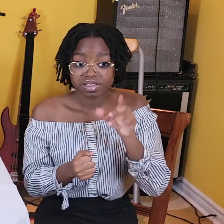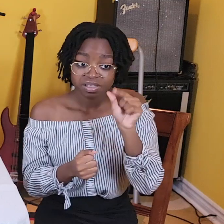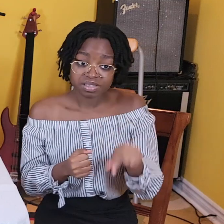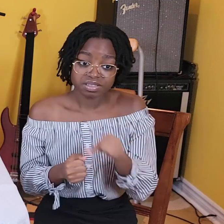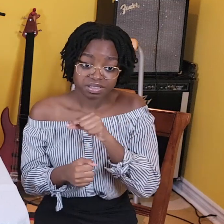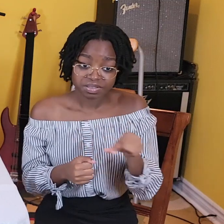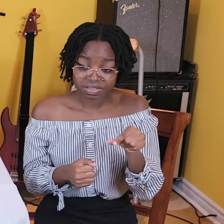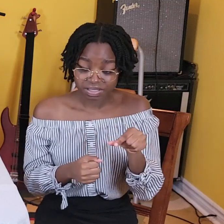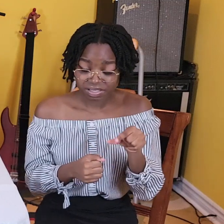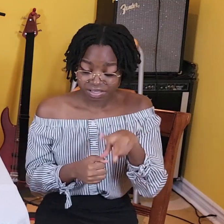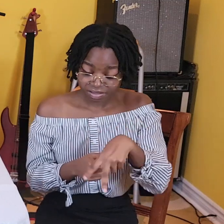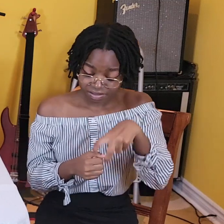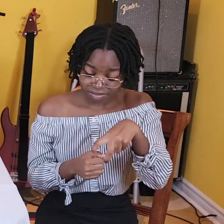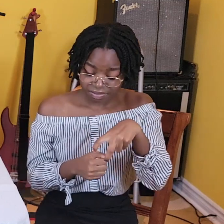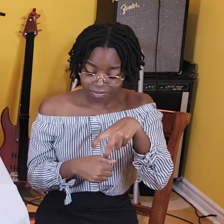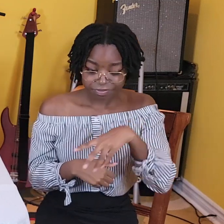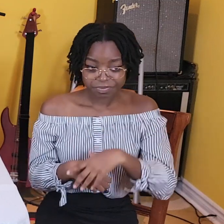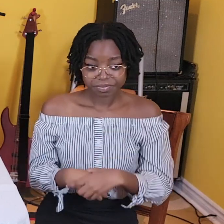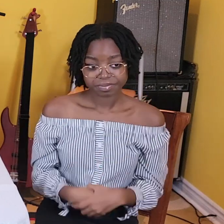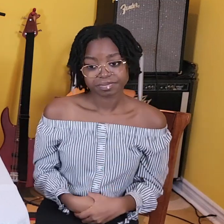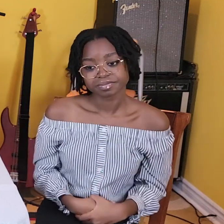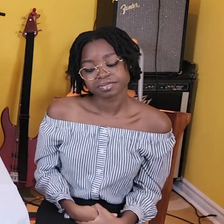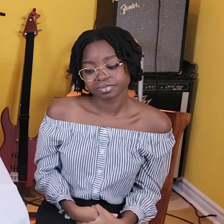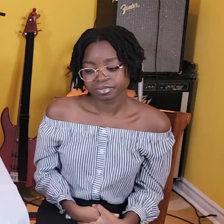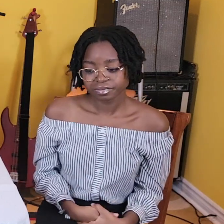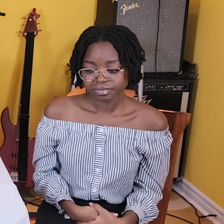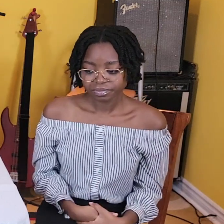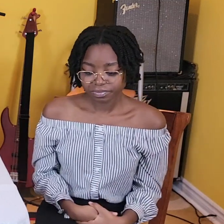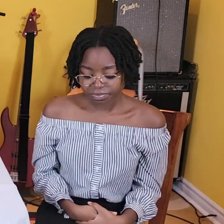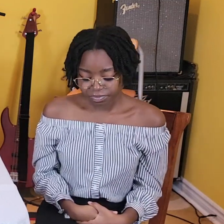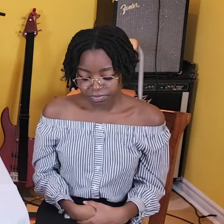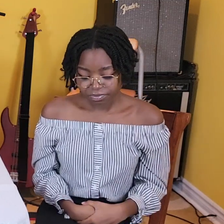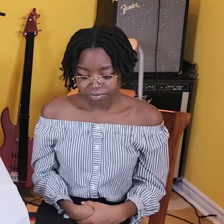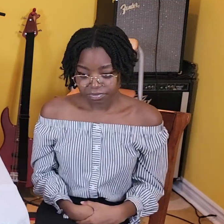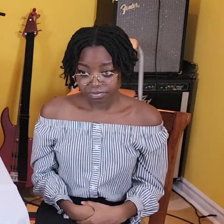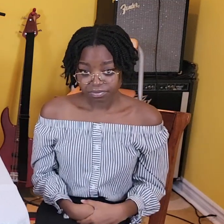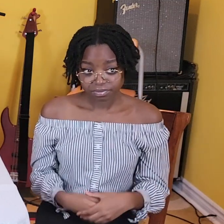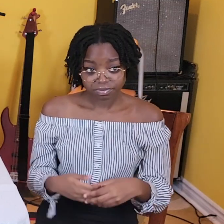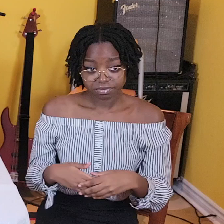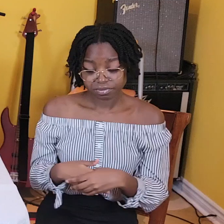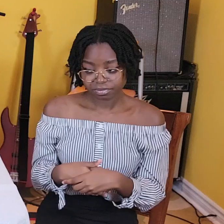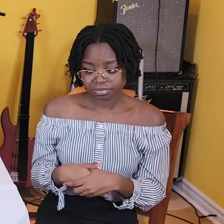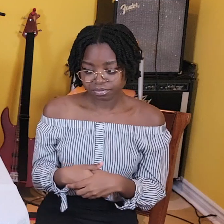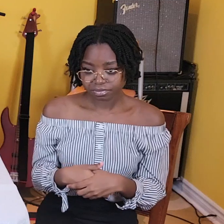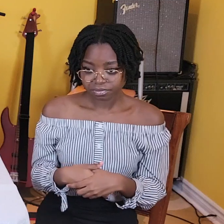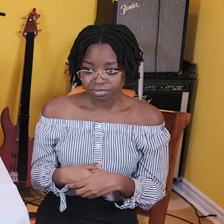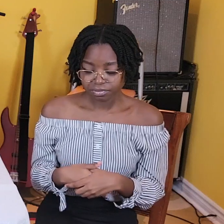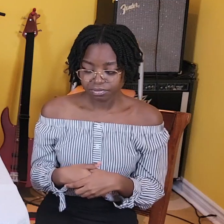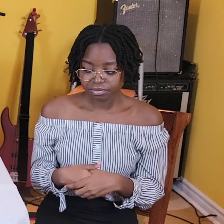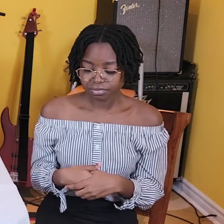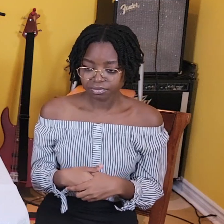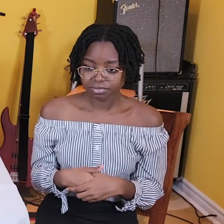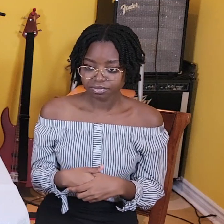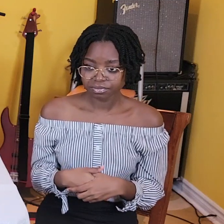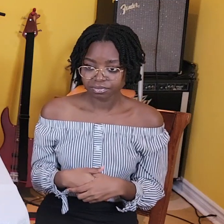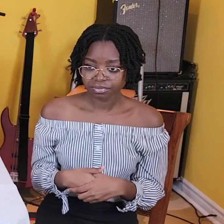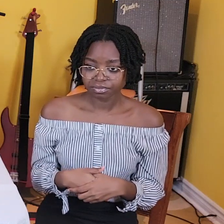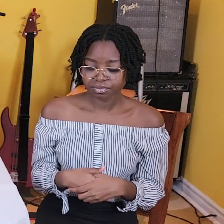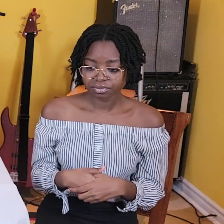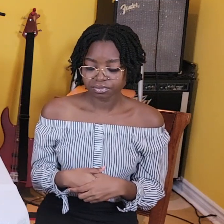But all this, before we go to our final our final